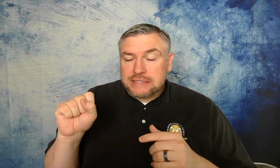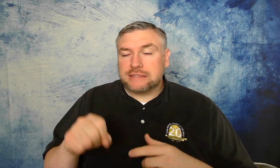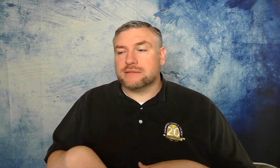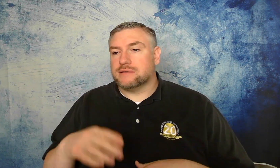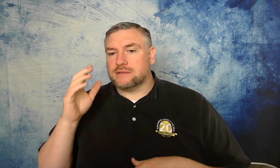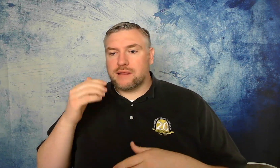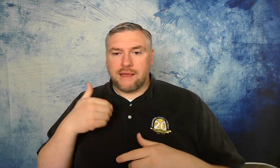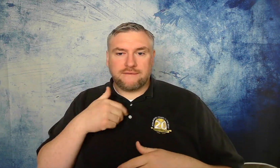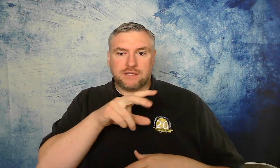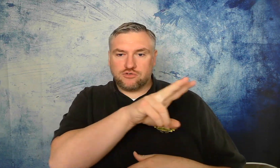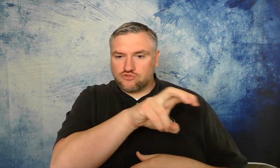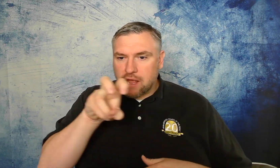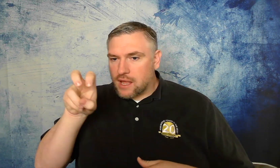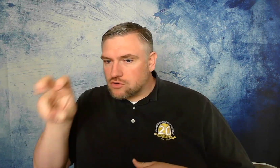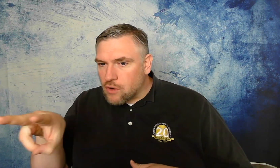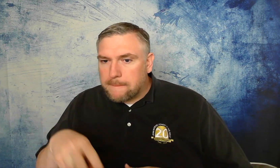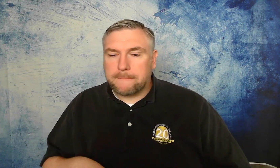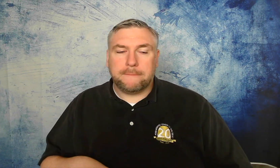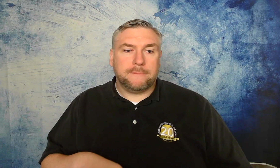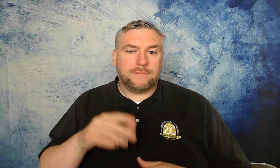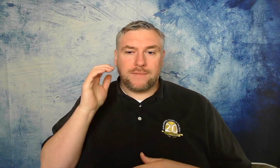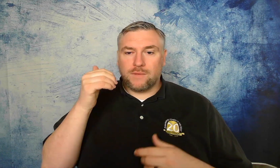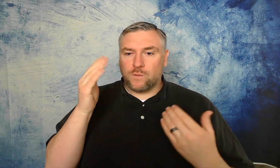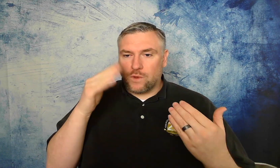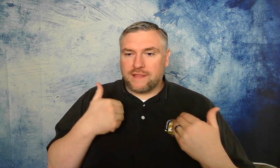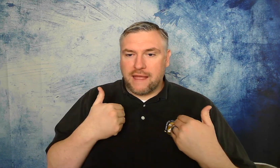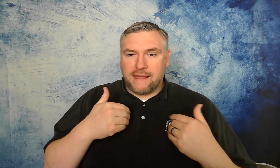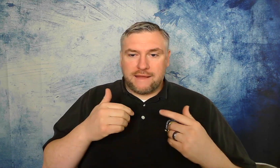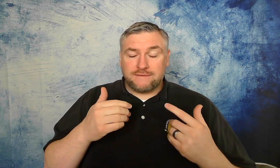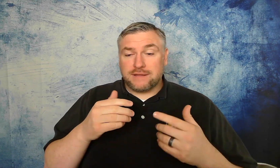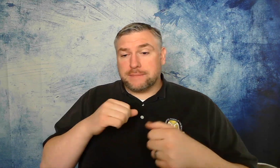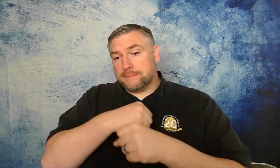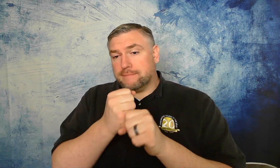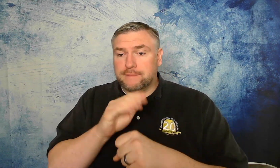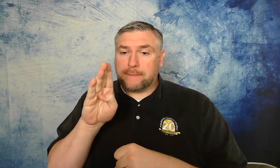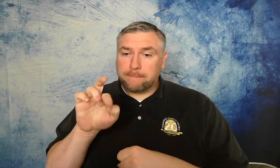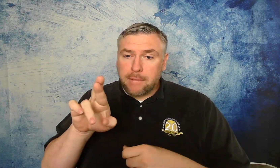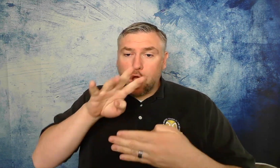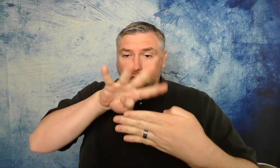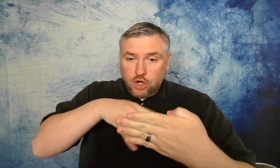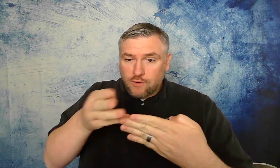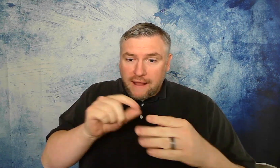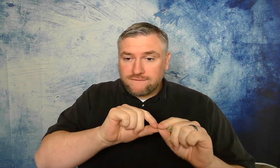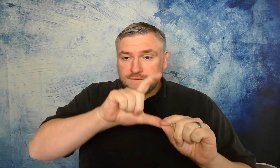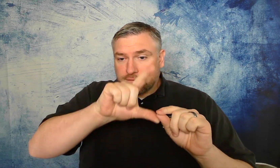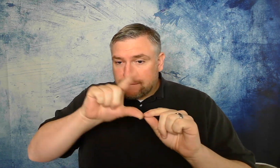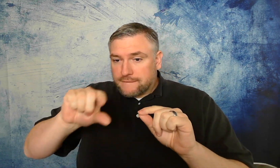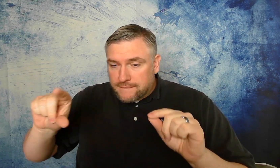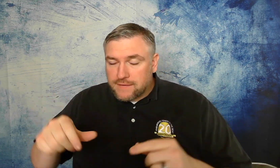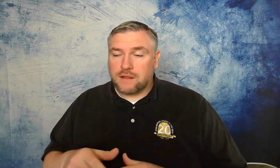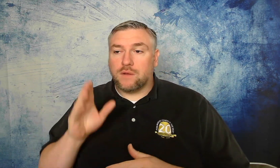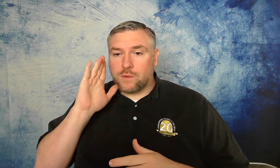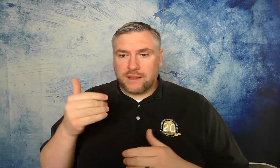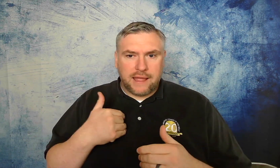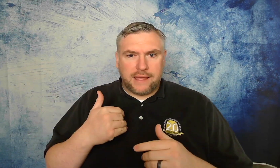to texts or drag and drop. We'll have bar graph makers.